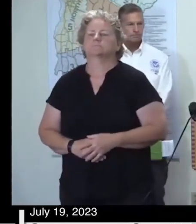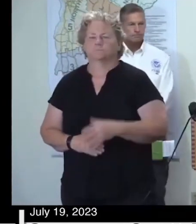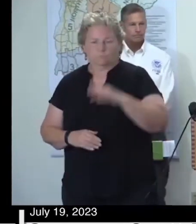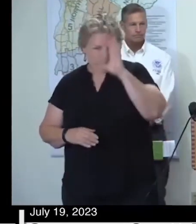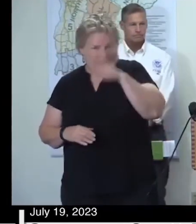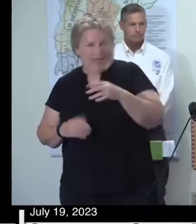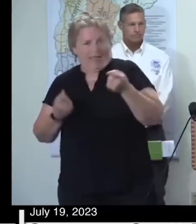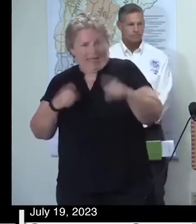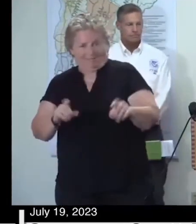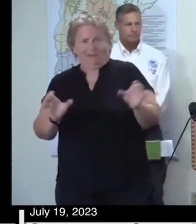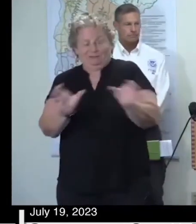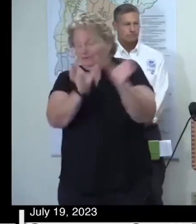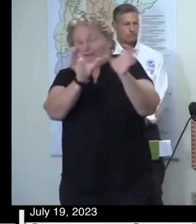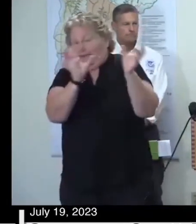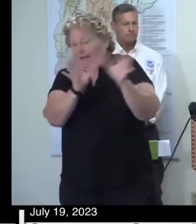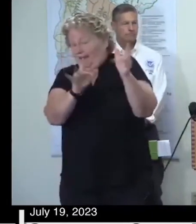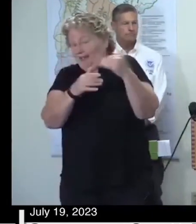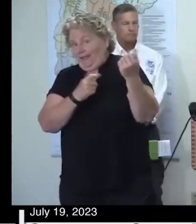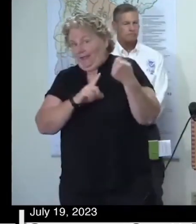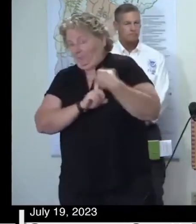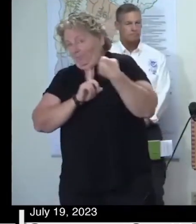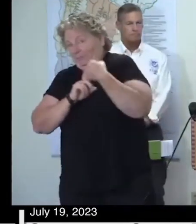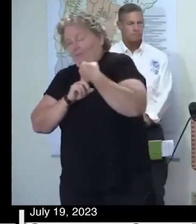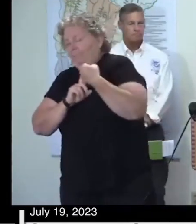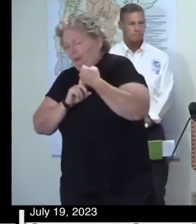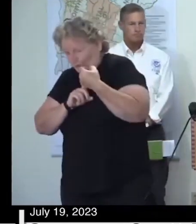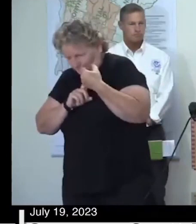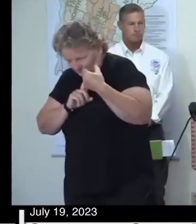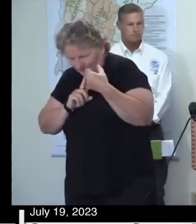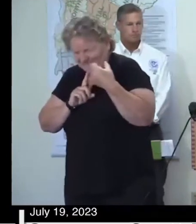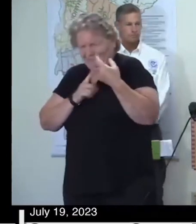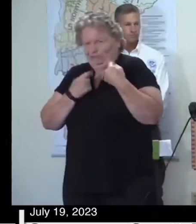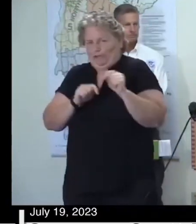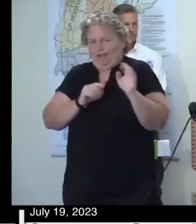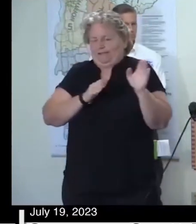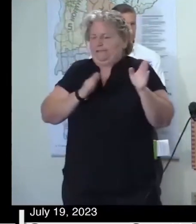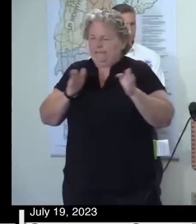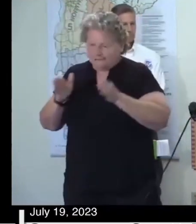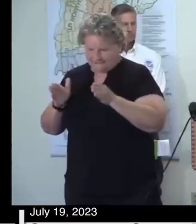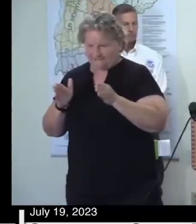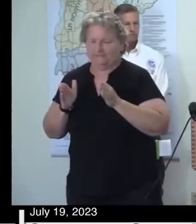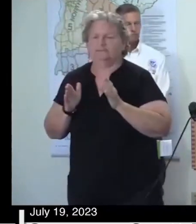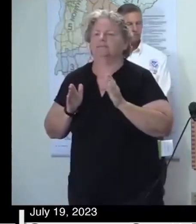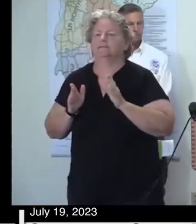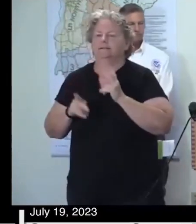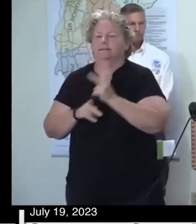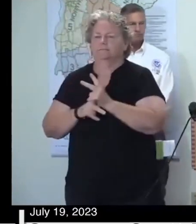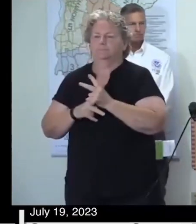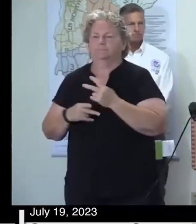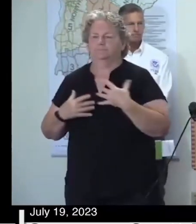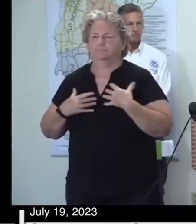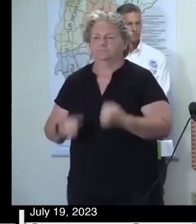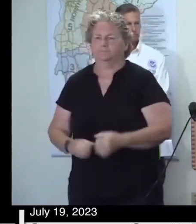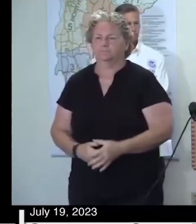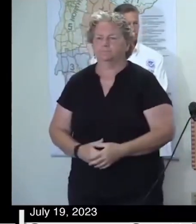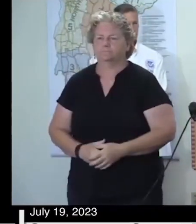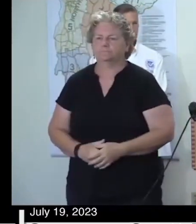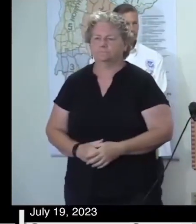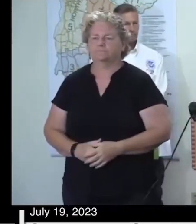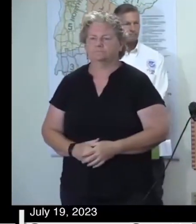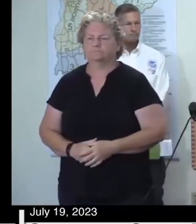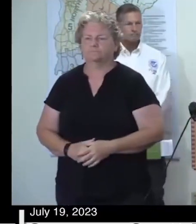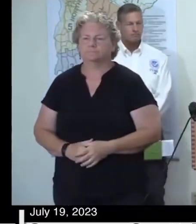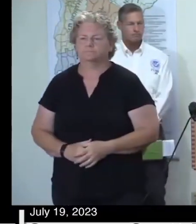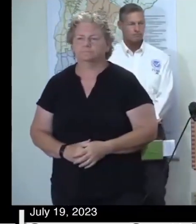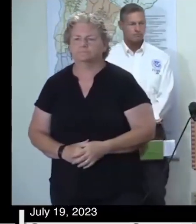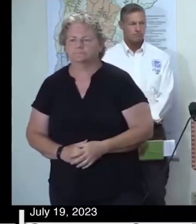flood relief, remember that resting is not a selfish act. Taking breaks help us bring our best